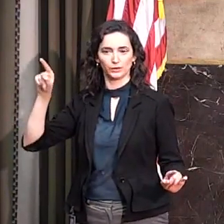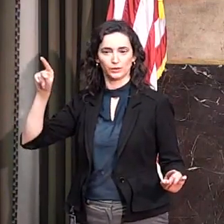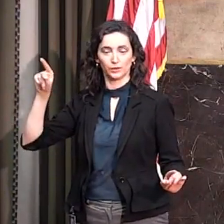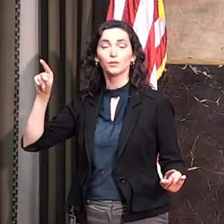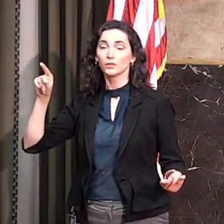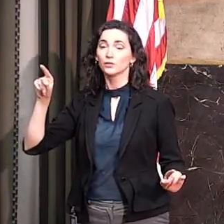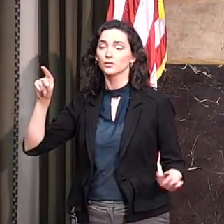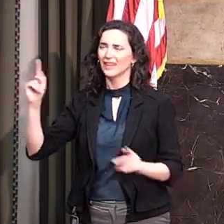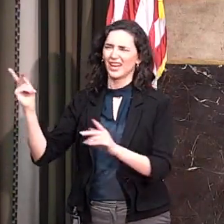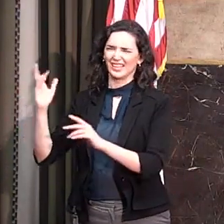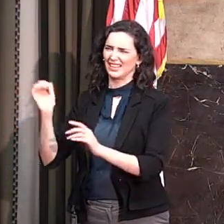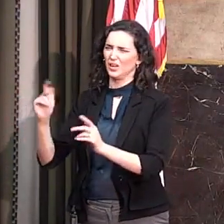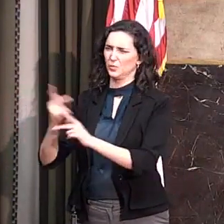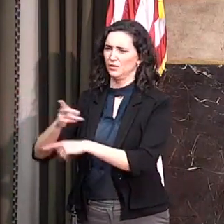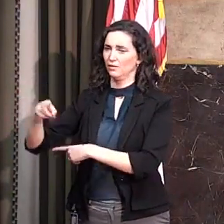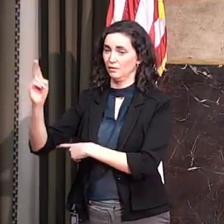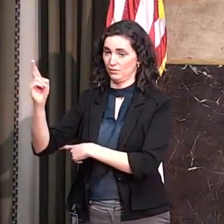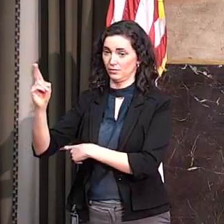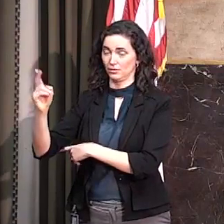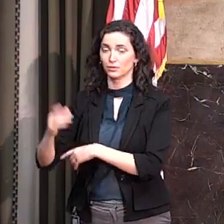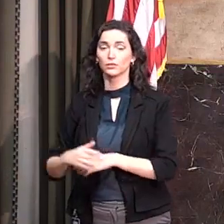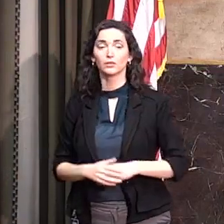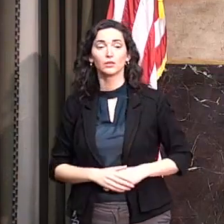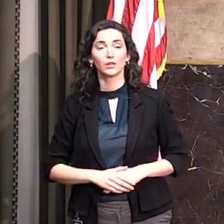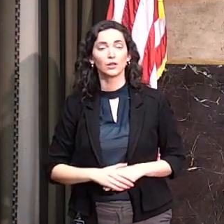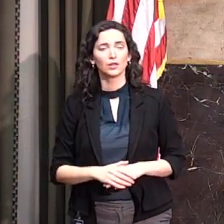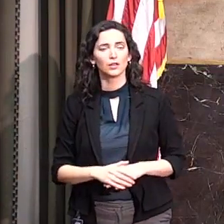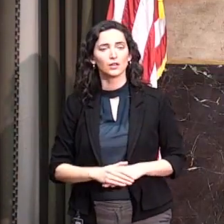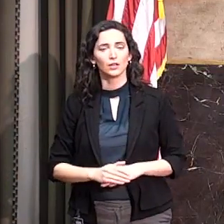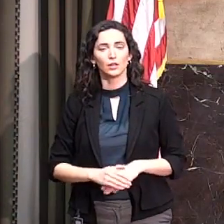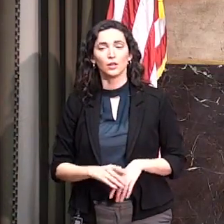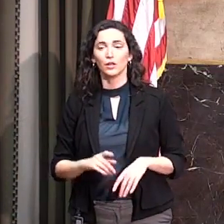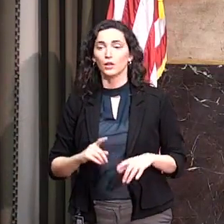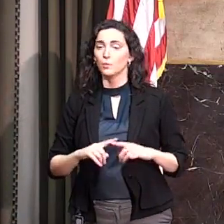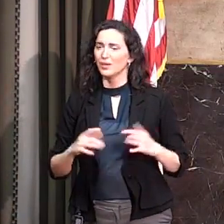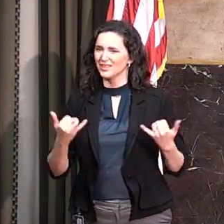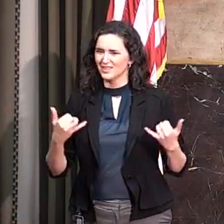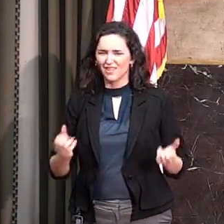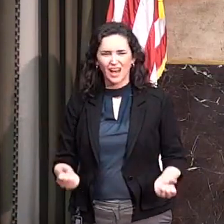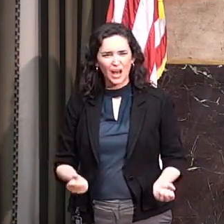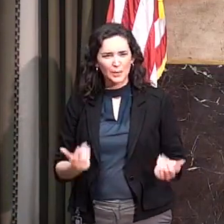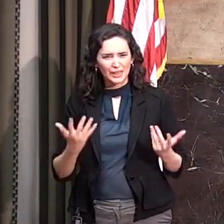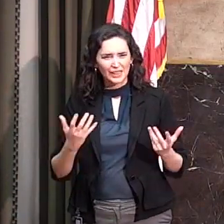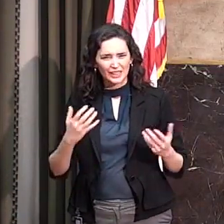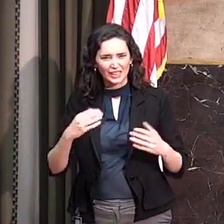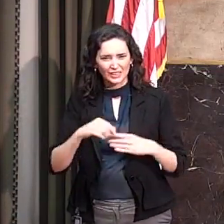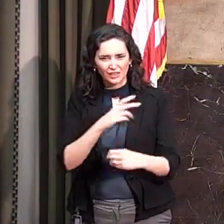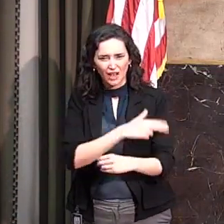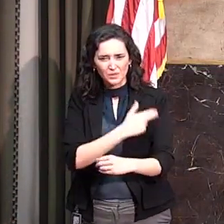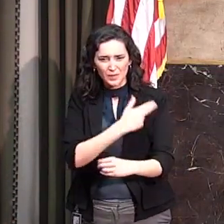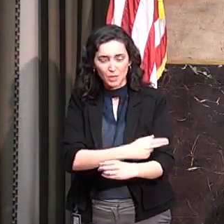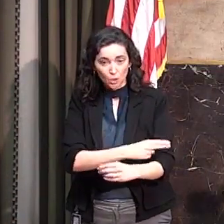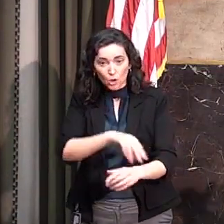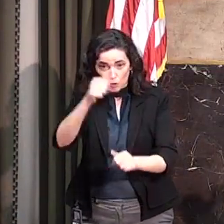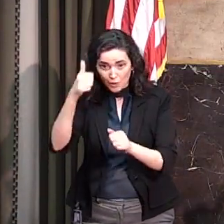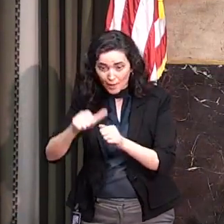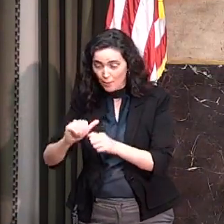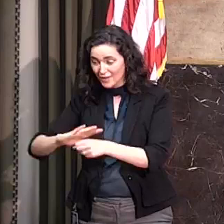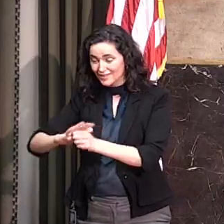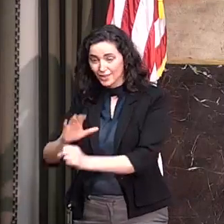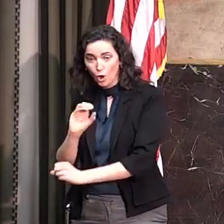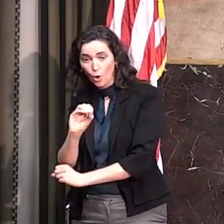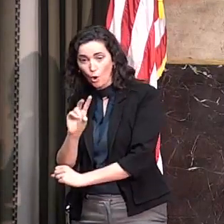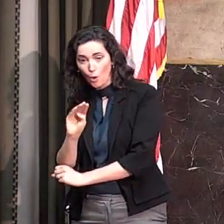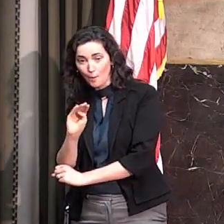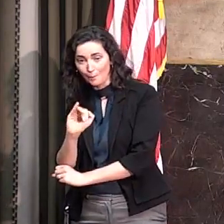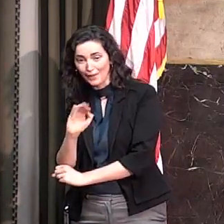But the number of hospitalizations remains about 4 times what they were before the Omicron surge